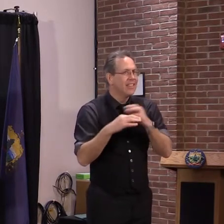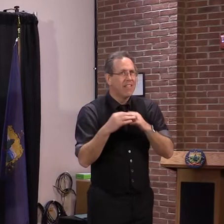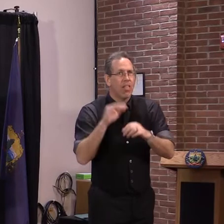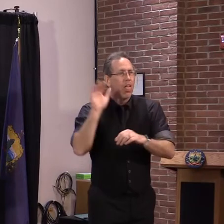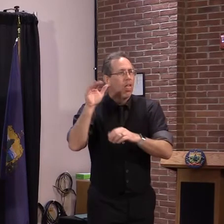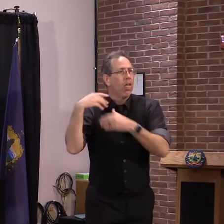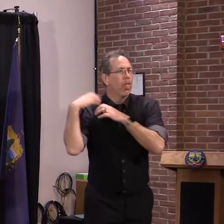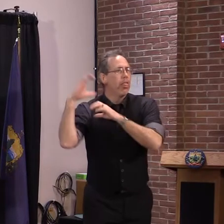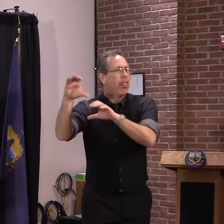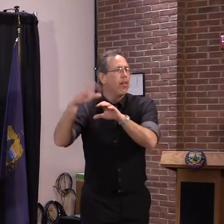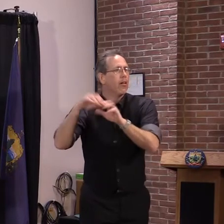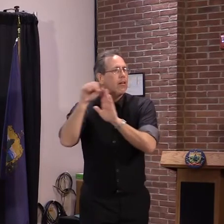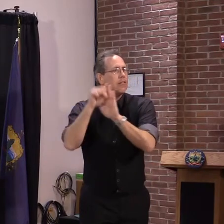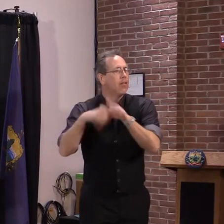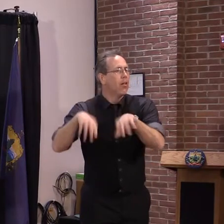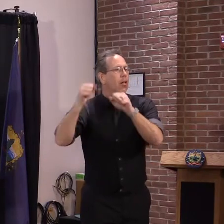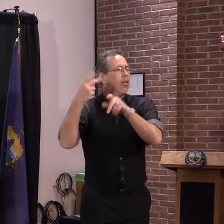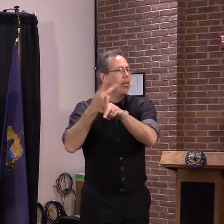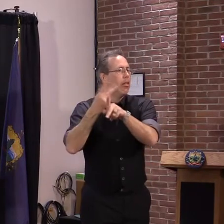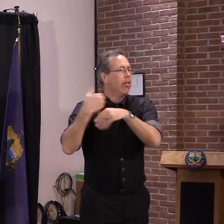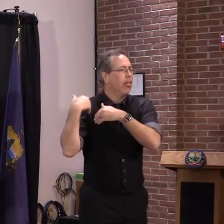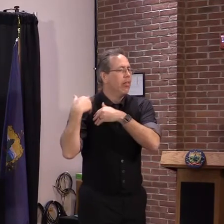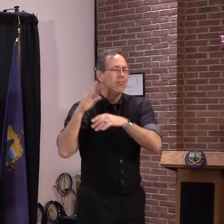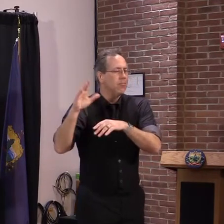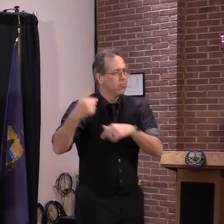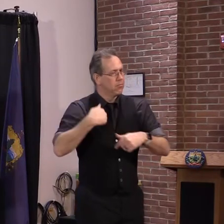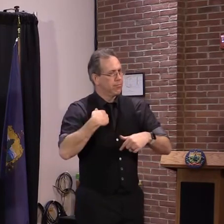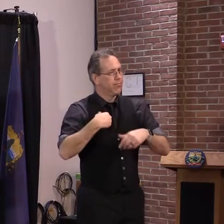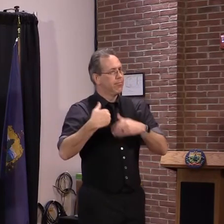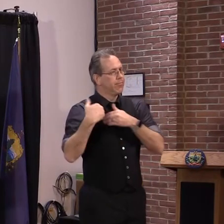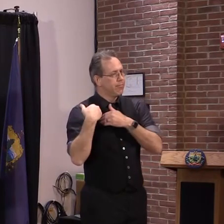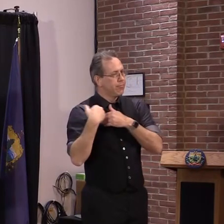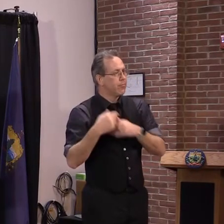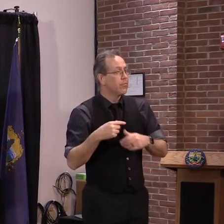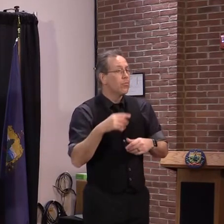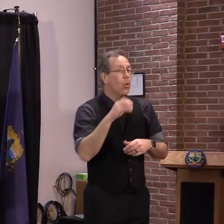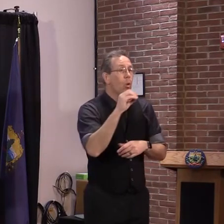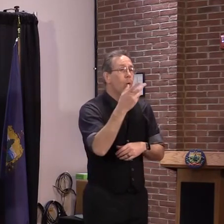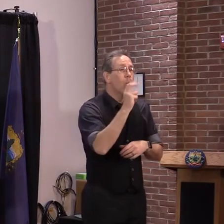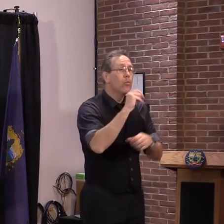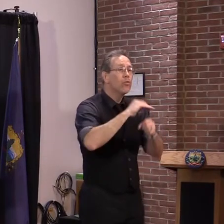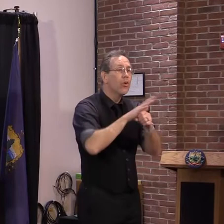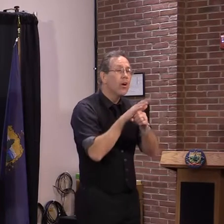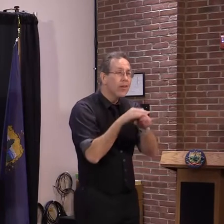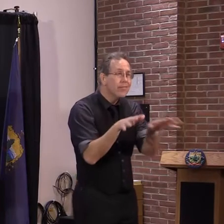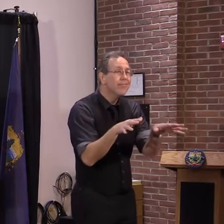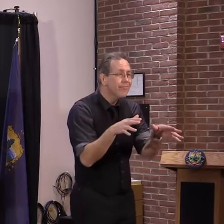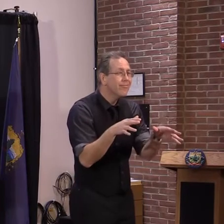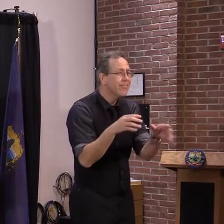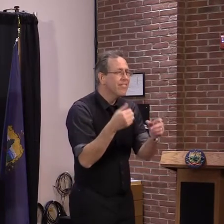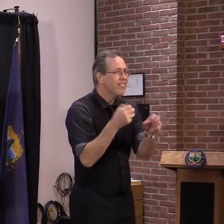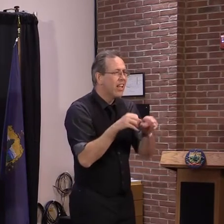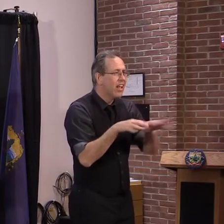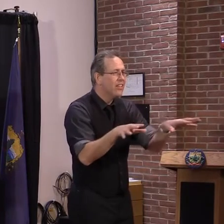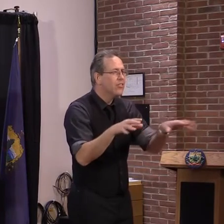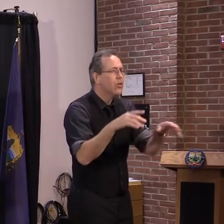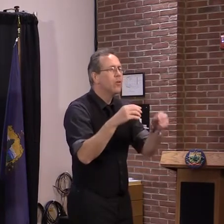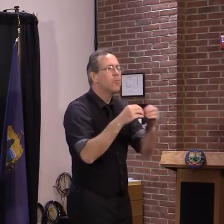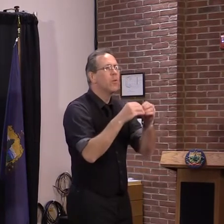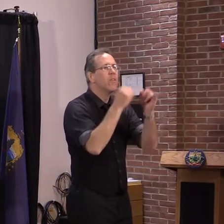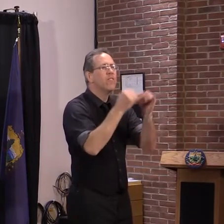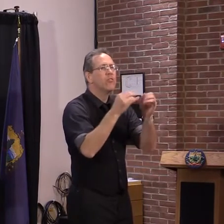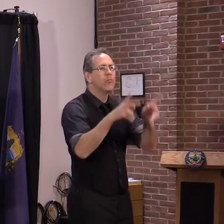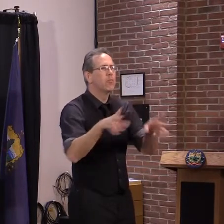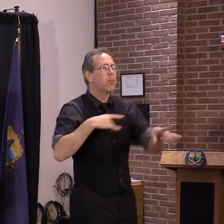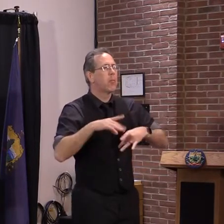country to deal with a variant like Omicron, and that's why individuals can deal with it much more effectively.